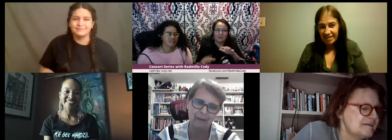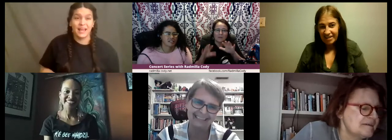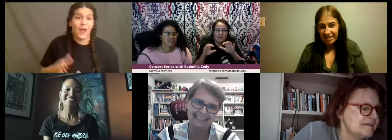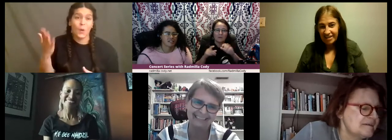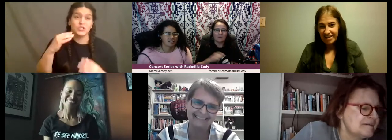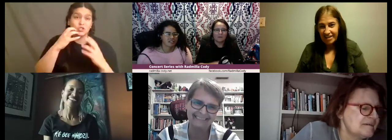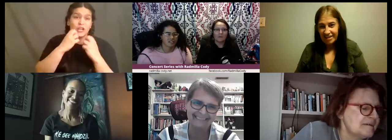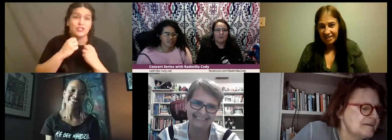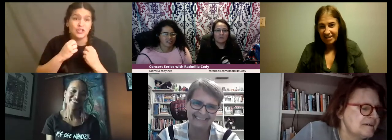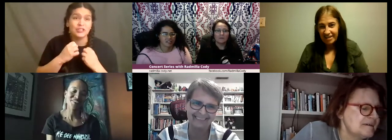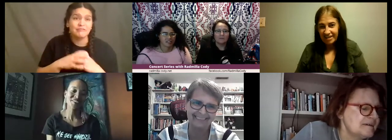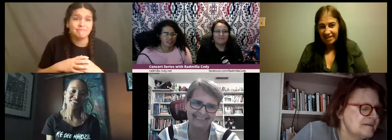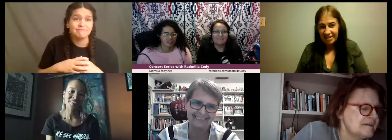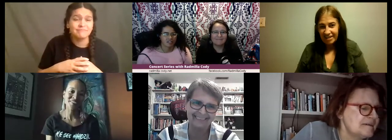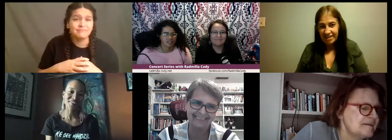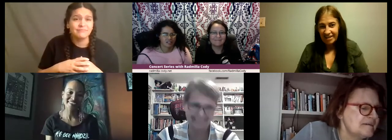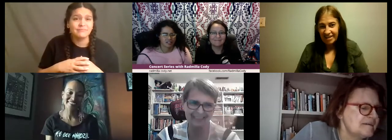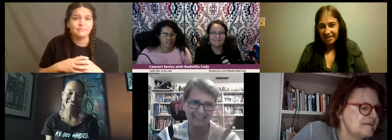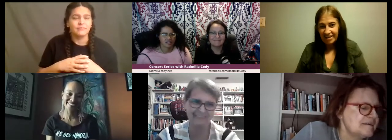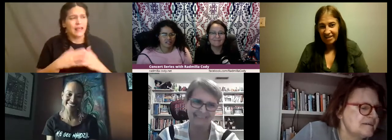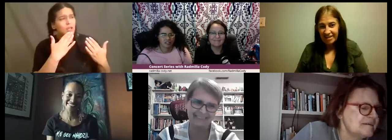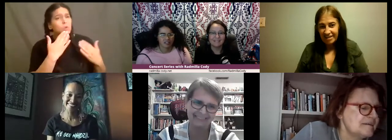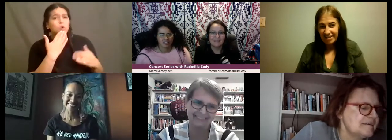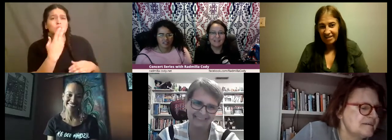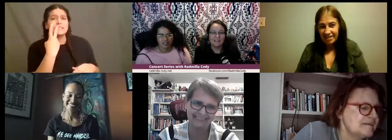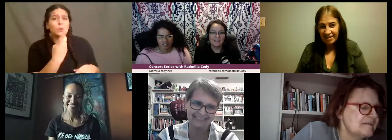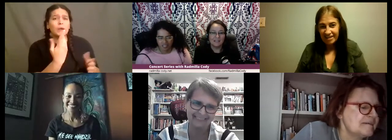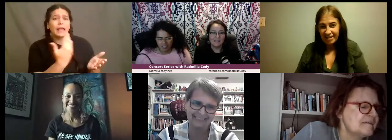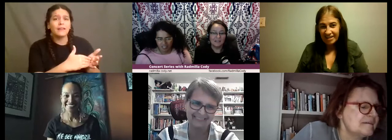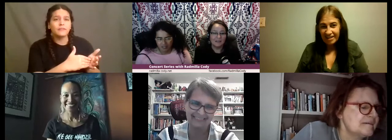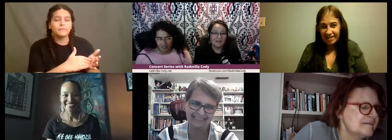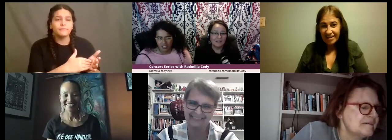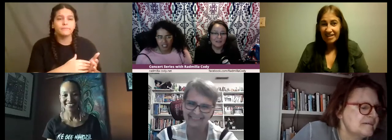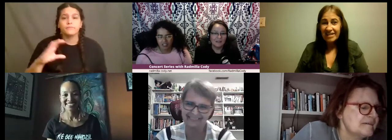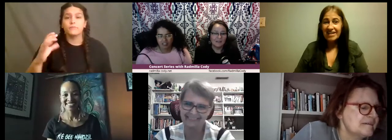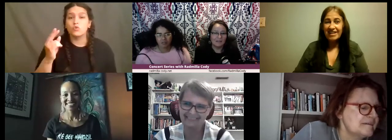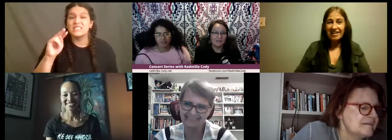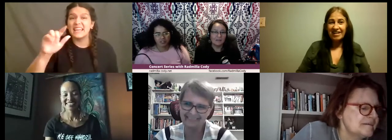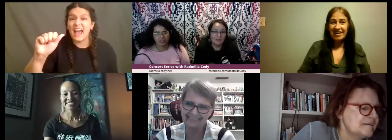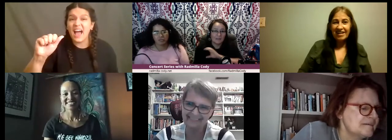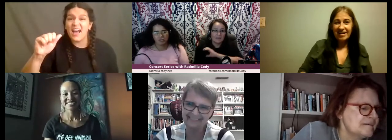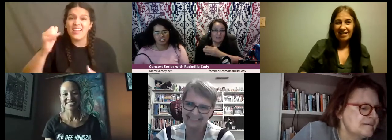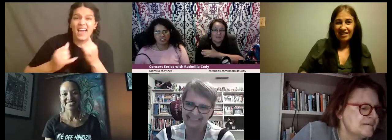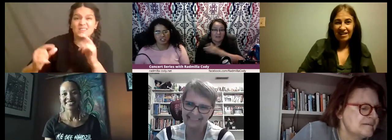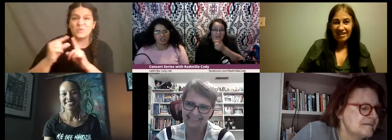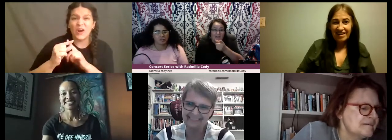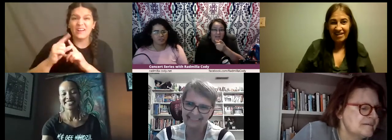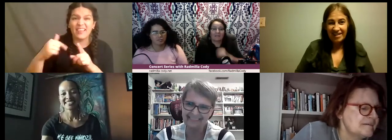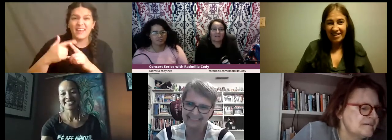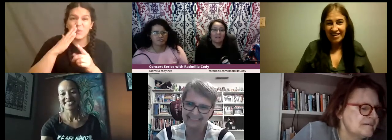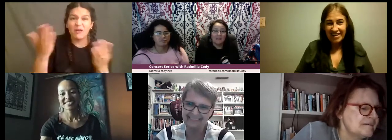so much. Yes, thank you. It's good to see you again. Christina, you've got the last word and then we'll shut